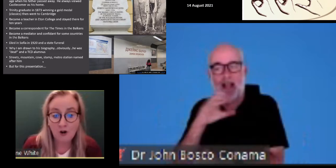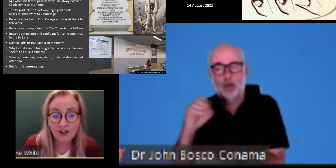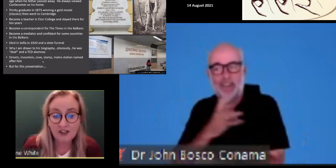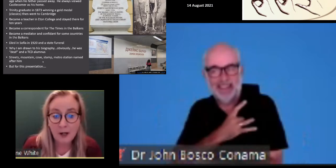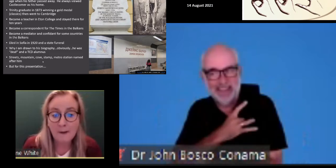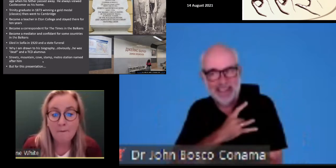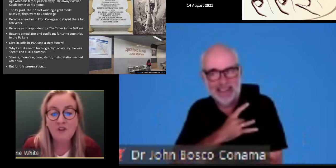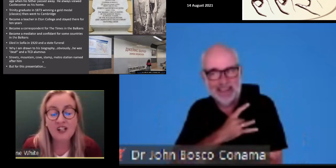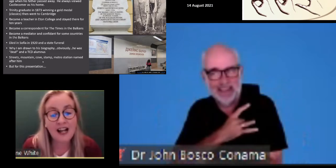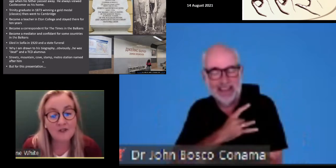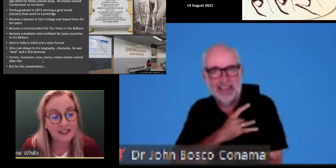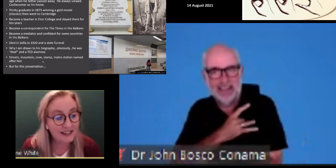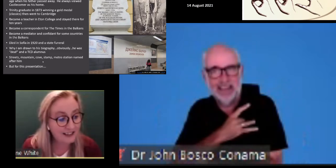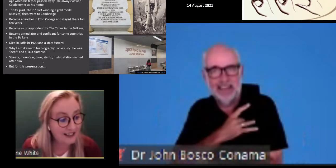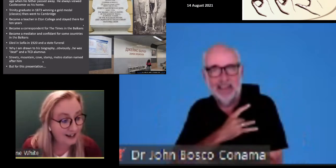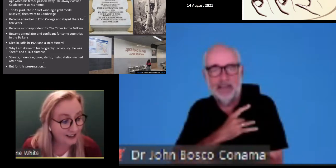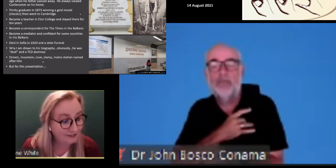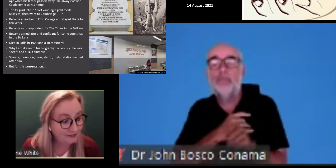but moved to County Kilkenny.